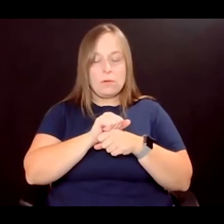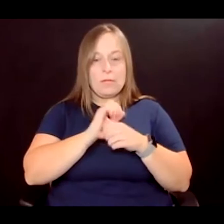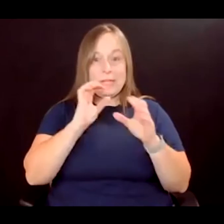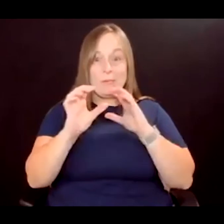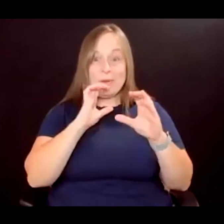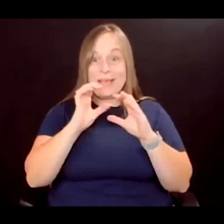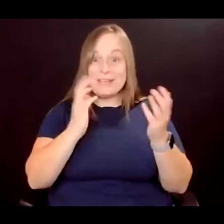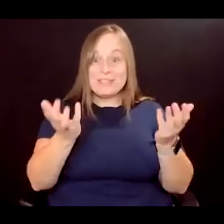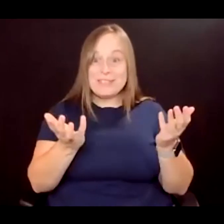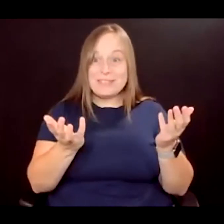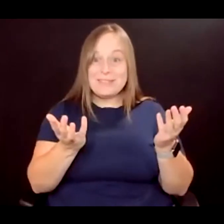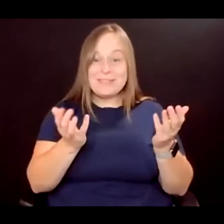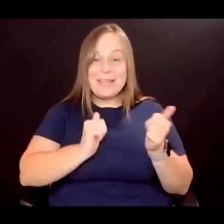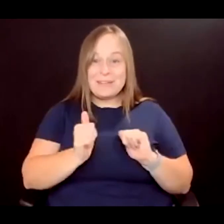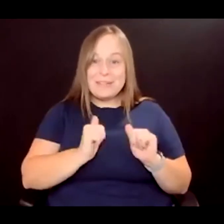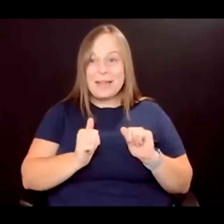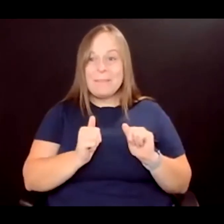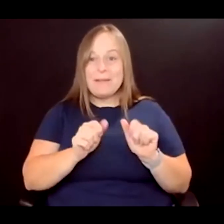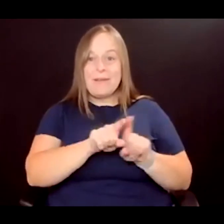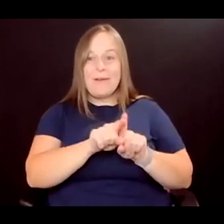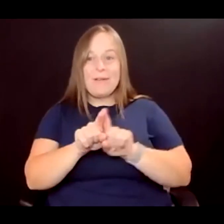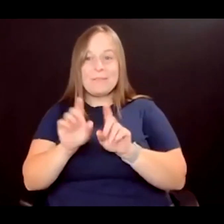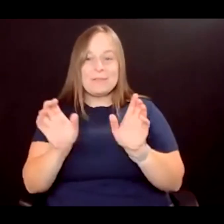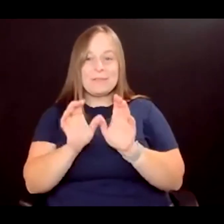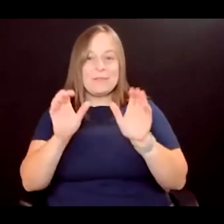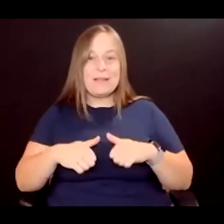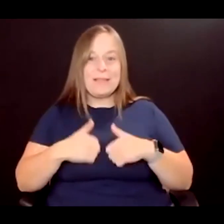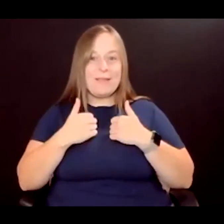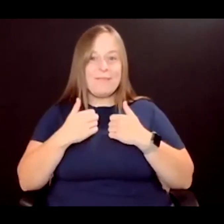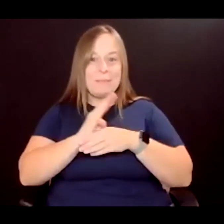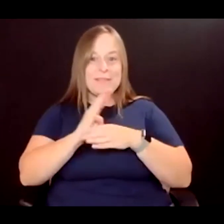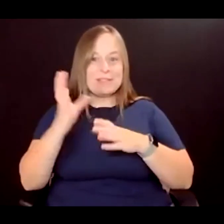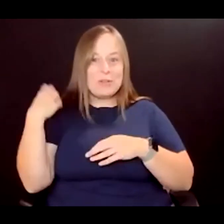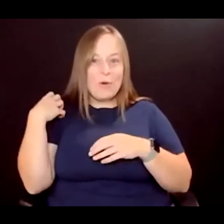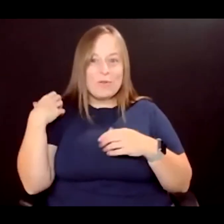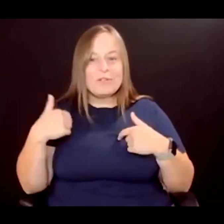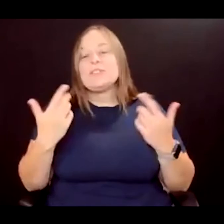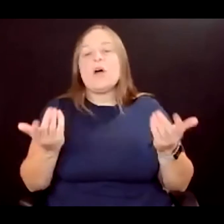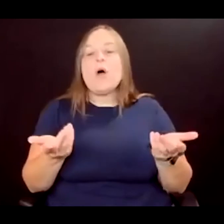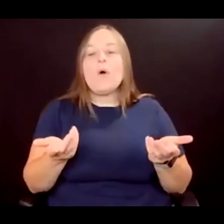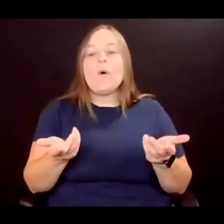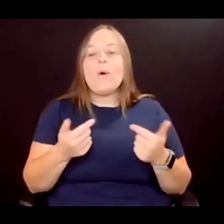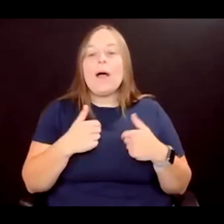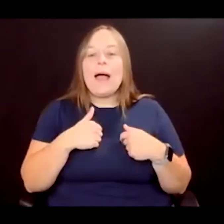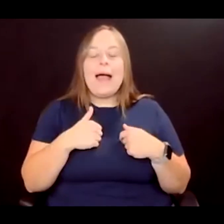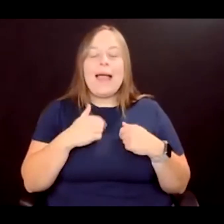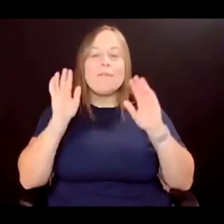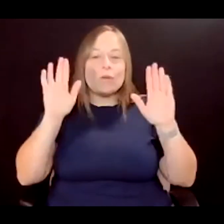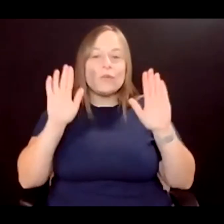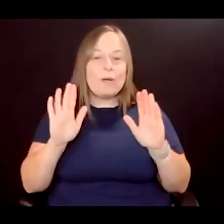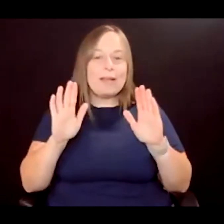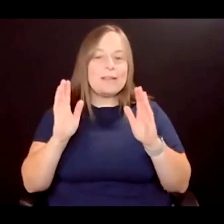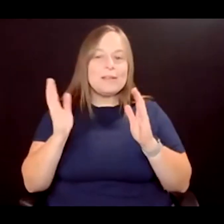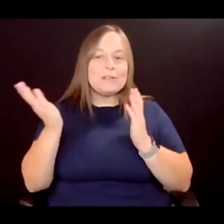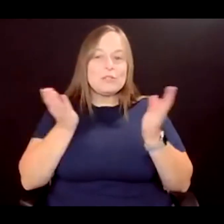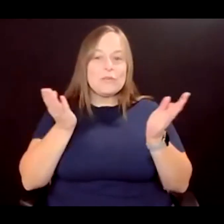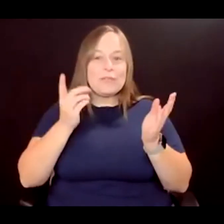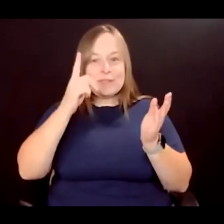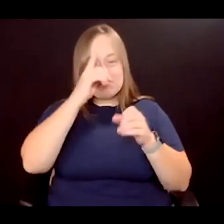Thank you so much for sharing, Greg. If anyone has any questions, please feel free to